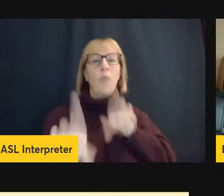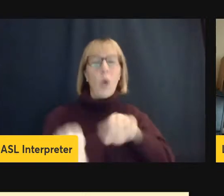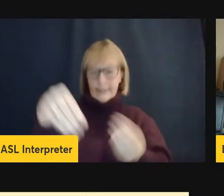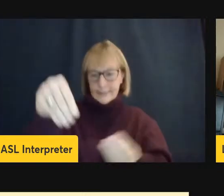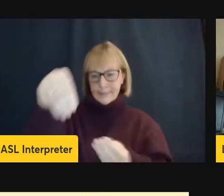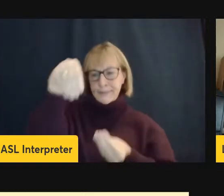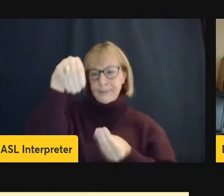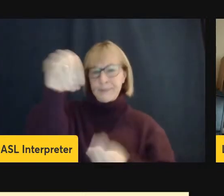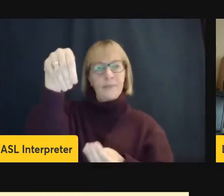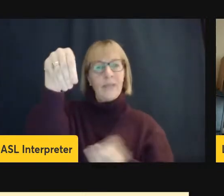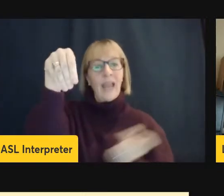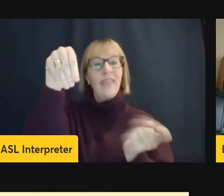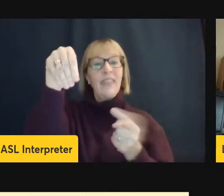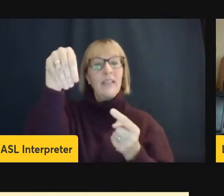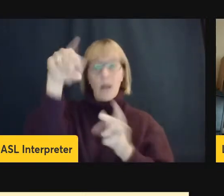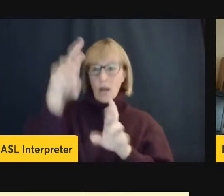that